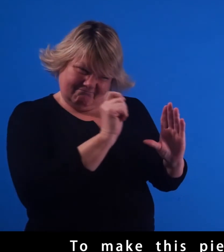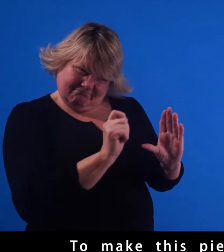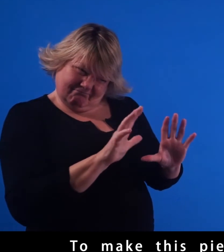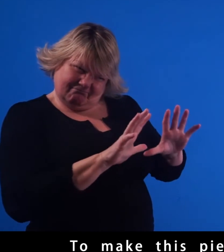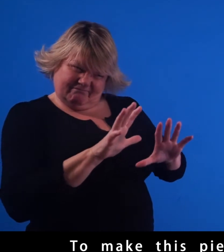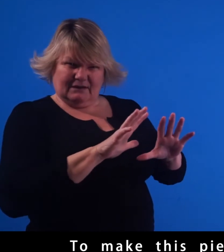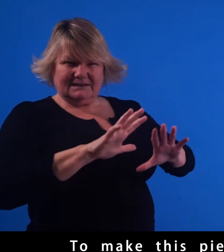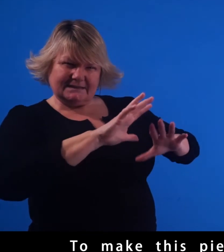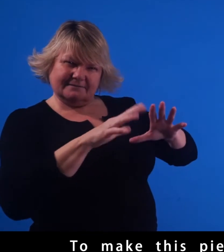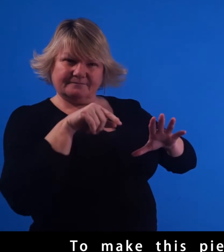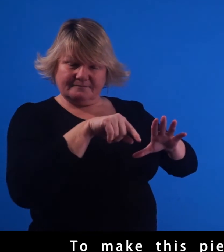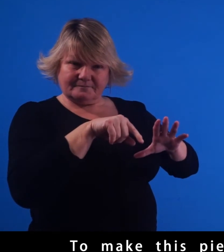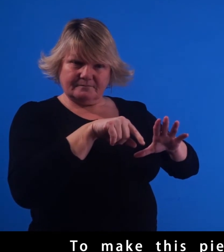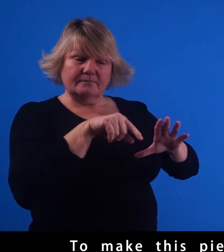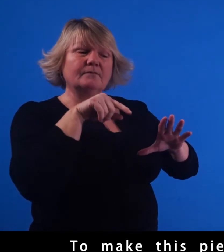Hyde,